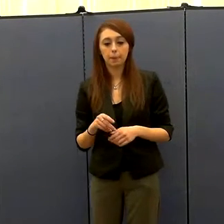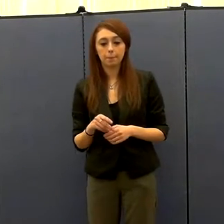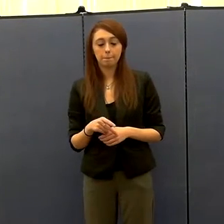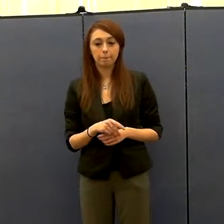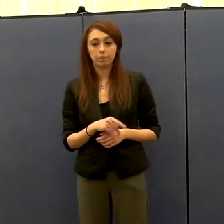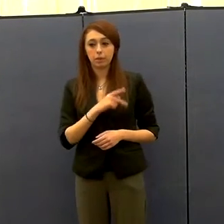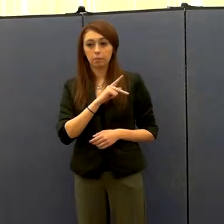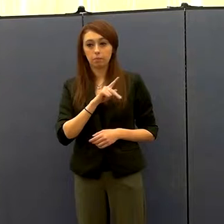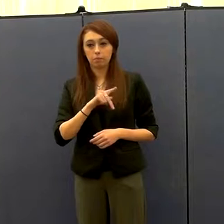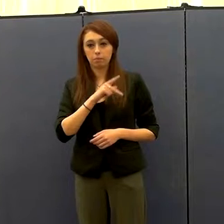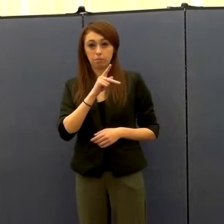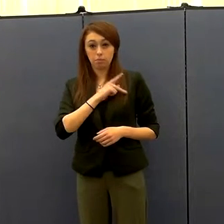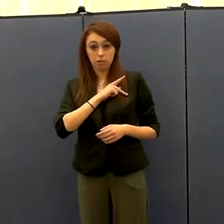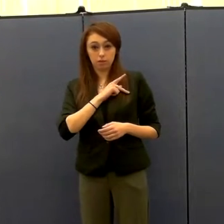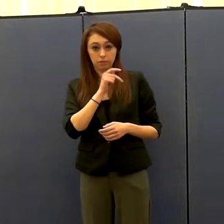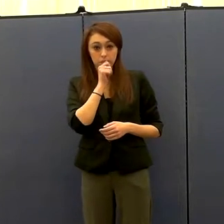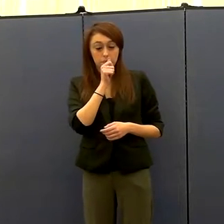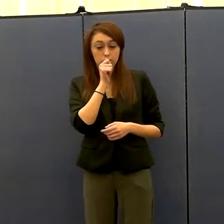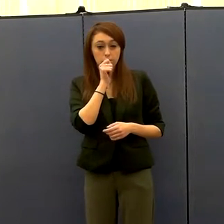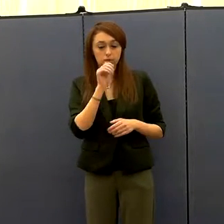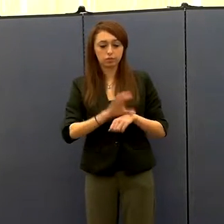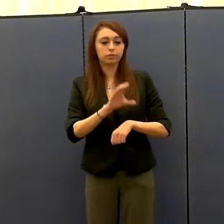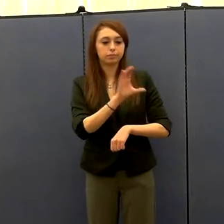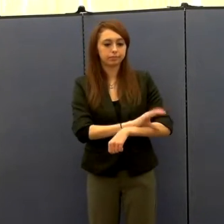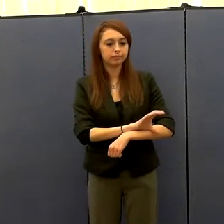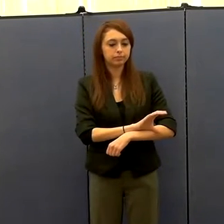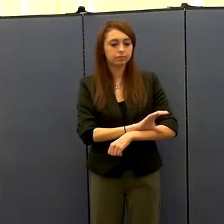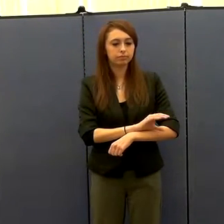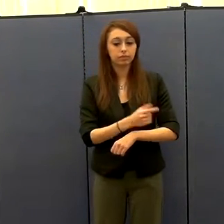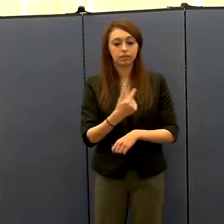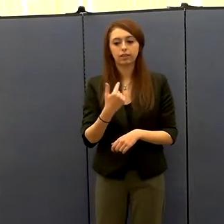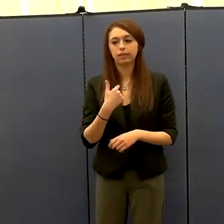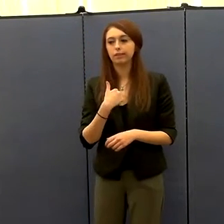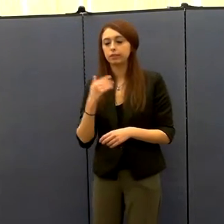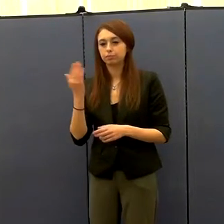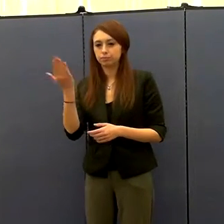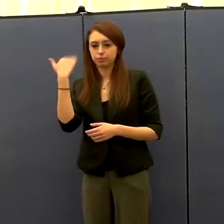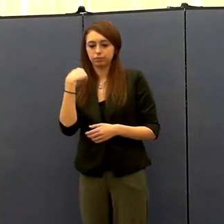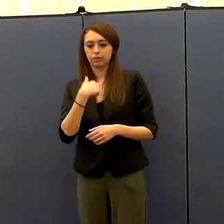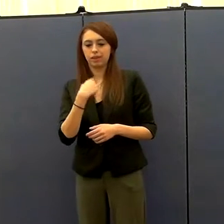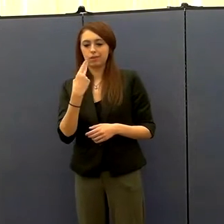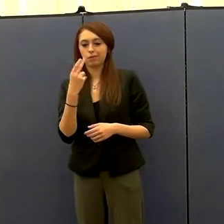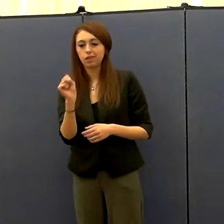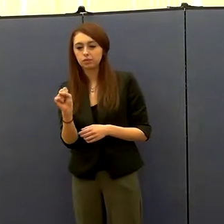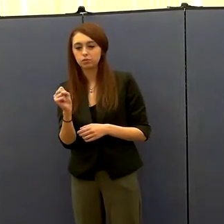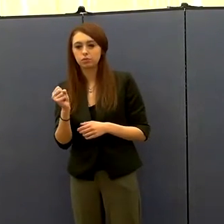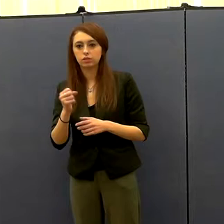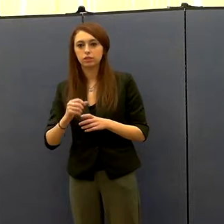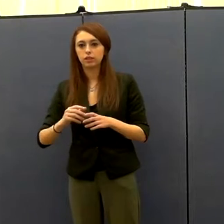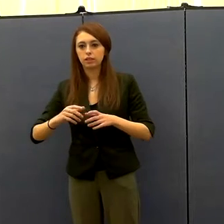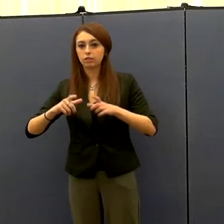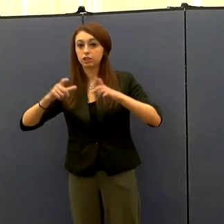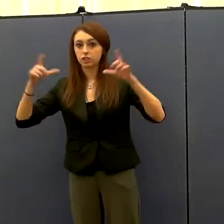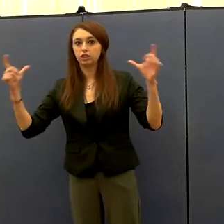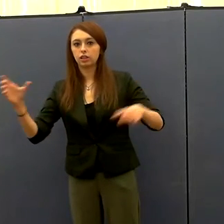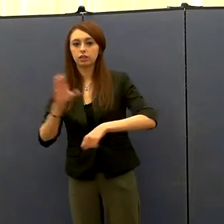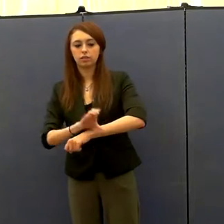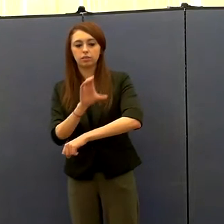When I was in high school, there was the Commodore computer, and you could do some typing, you could run basic programs, and we